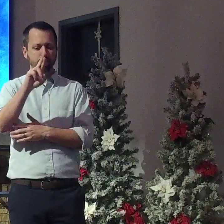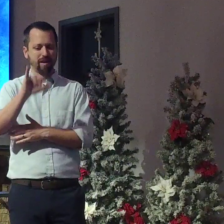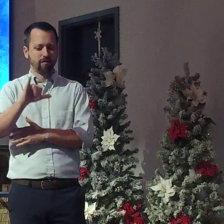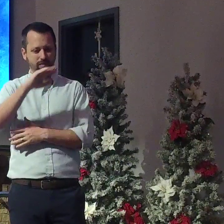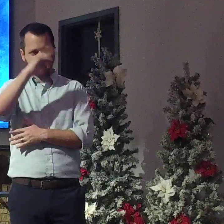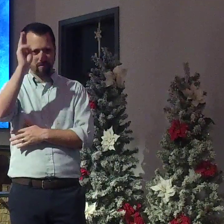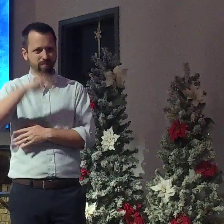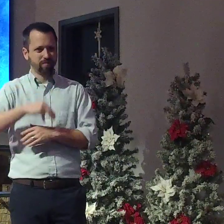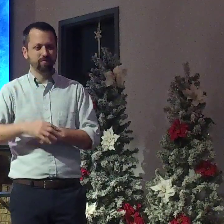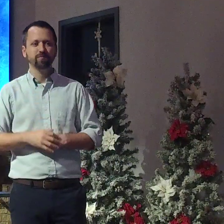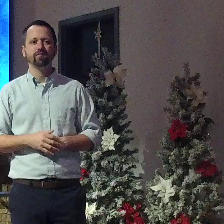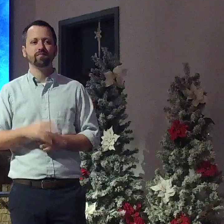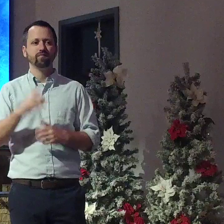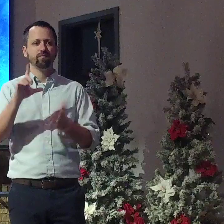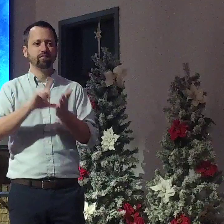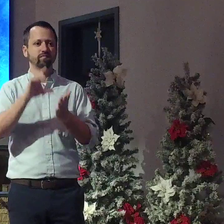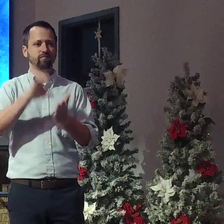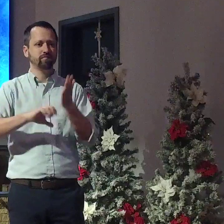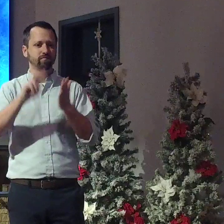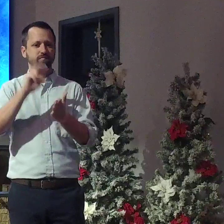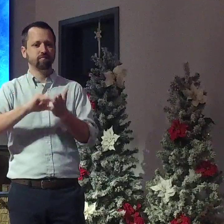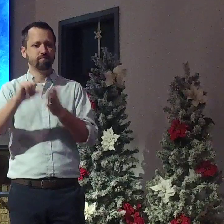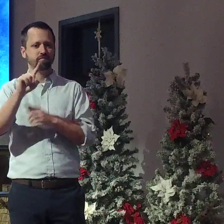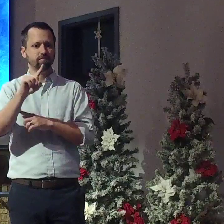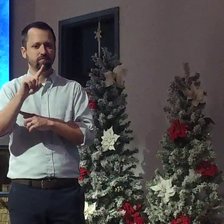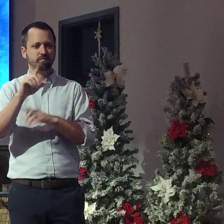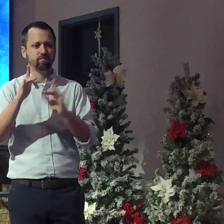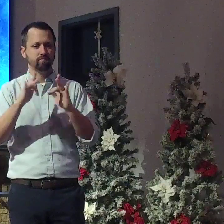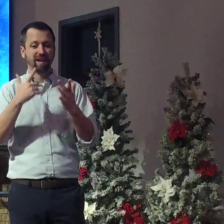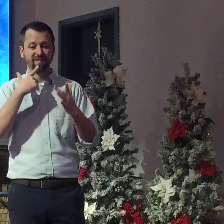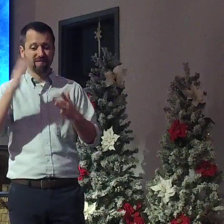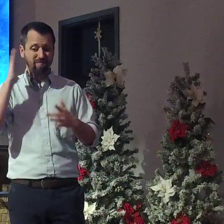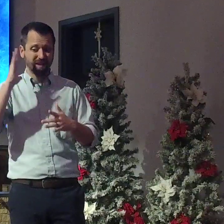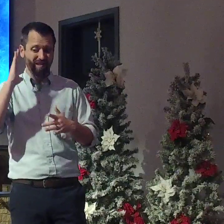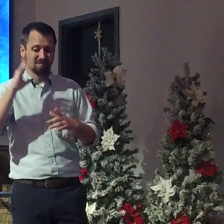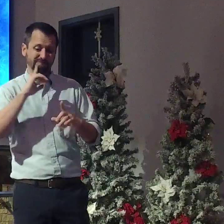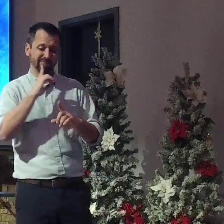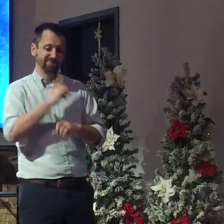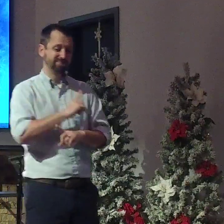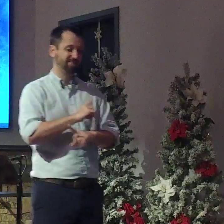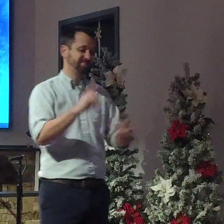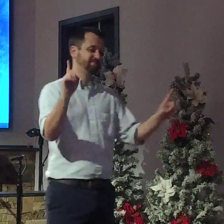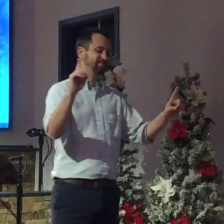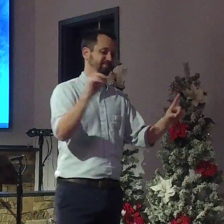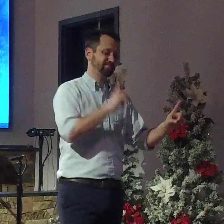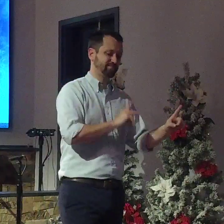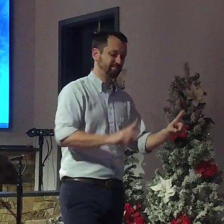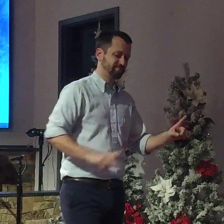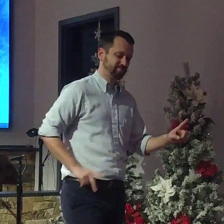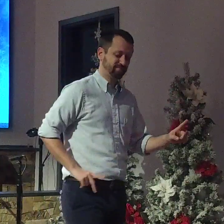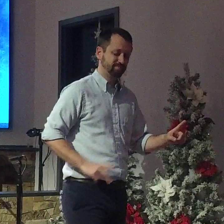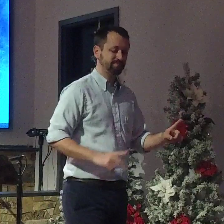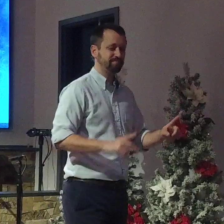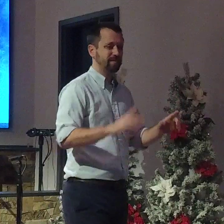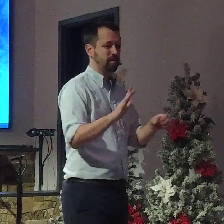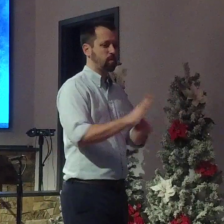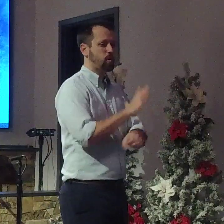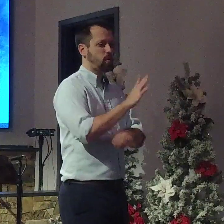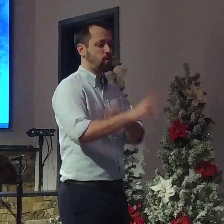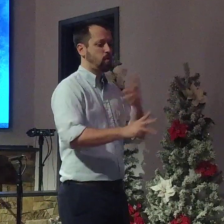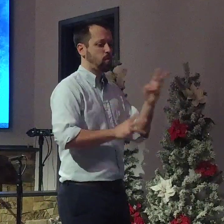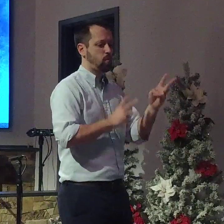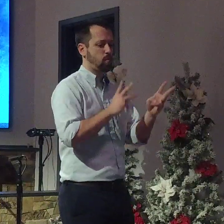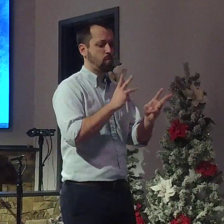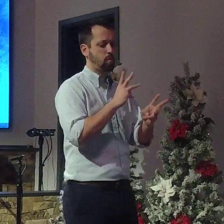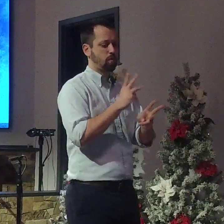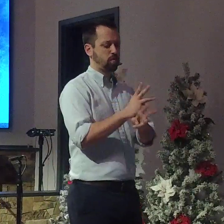census card. And somebody we did it on Friday night, somebody made mention of that. I heard him talking to his spouse, and he said, yeah, that card